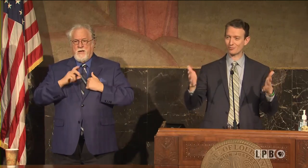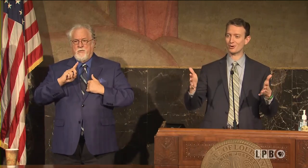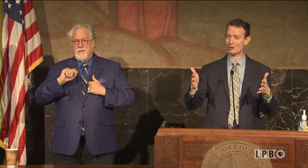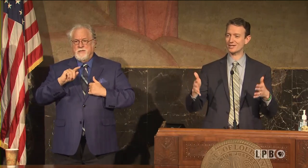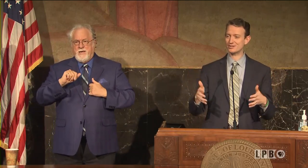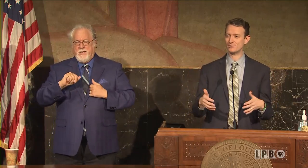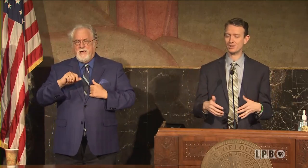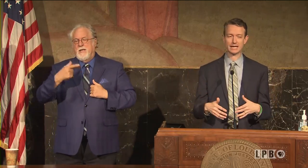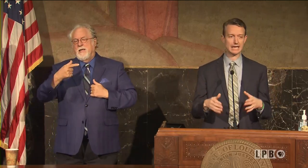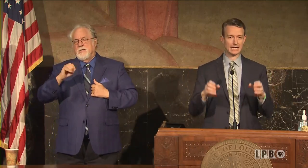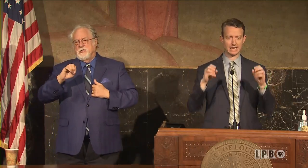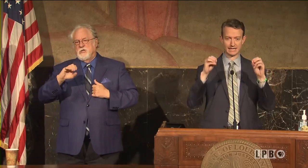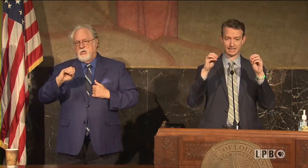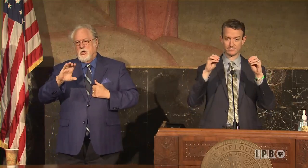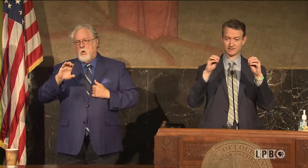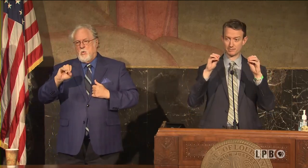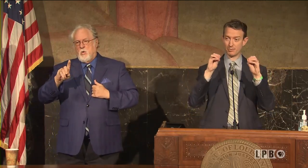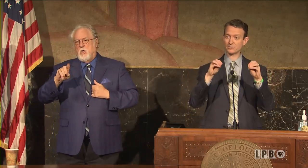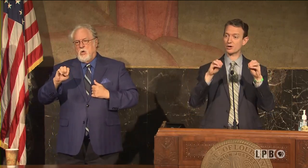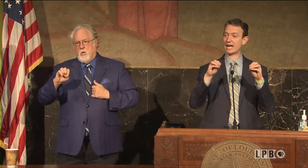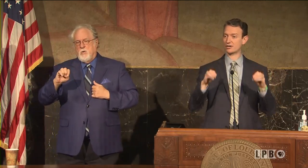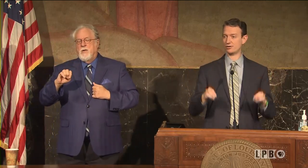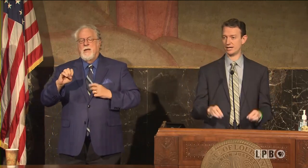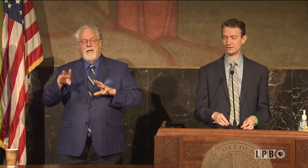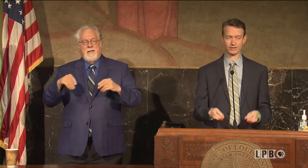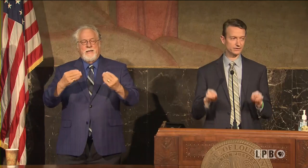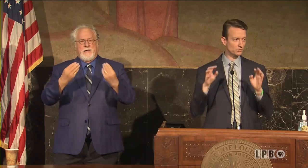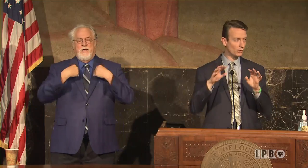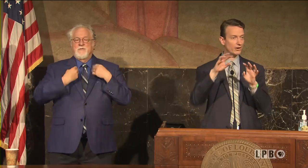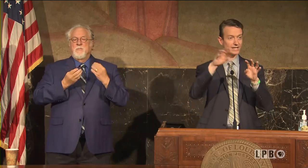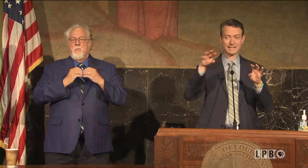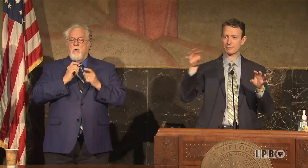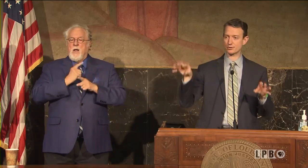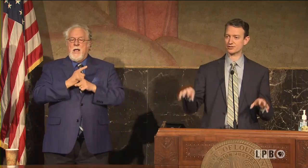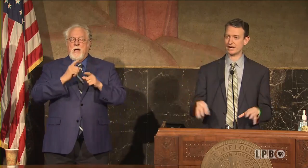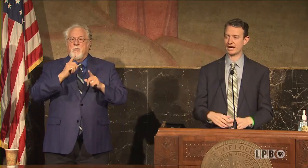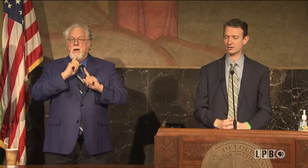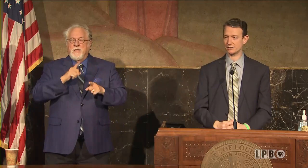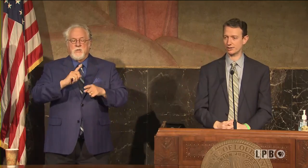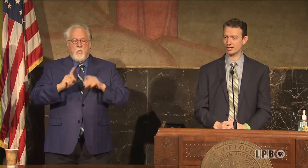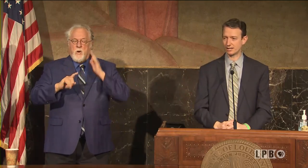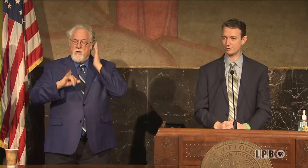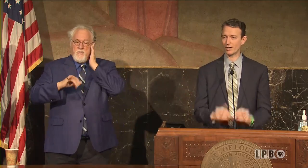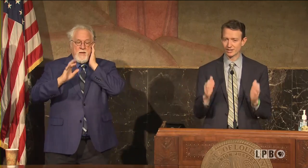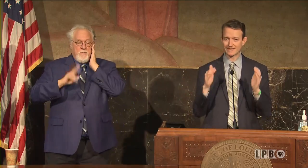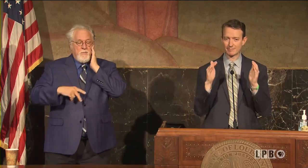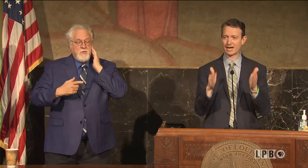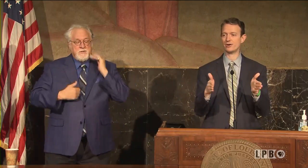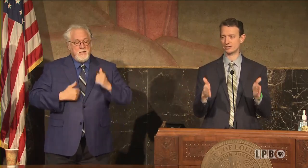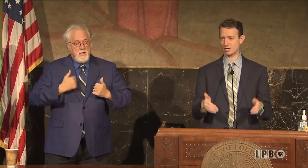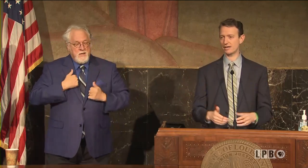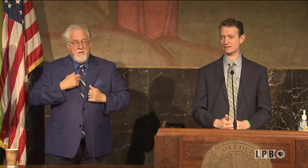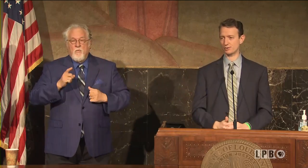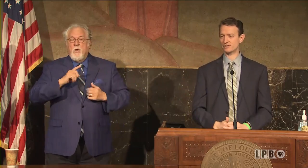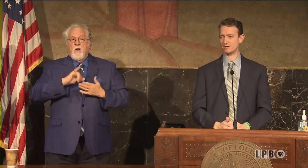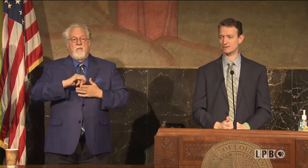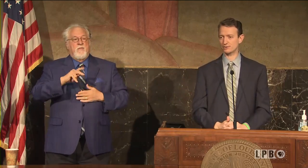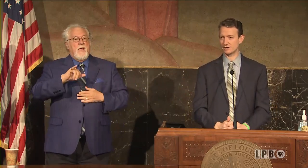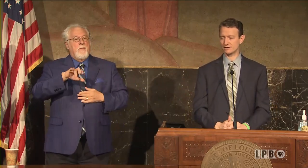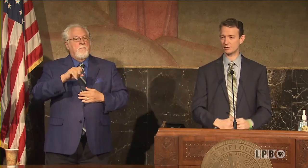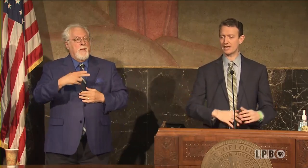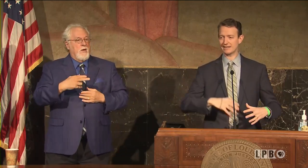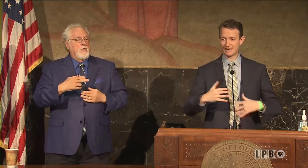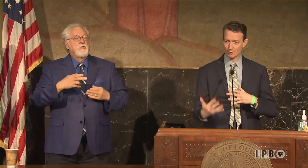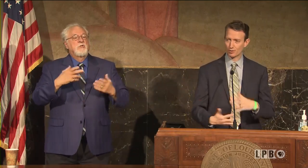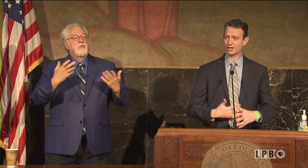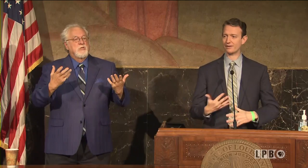geocoding, which I won't go into, but it gives us a much more accurate answer as to where is that person actually located, where is that parish supposed to be